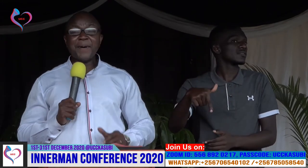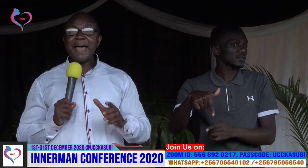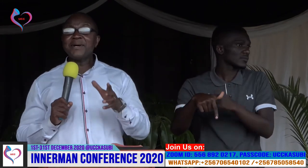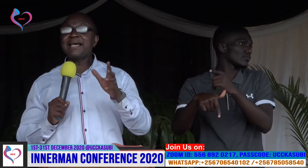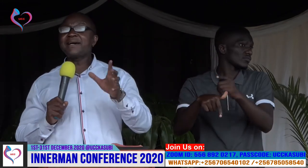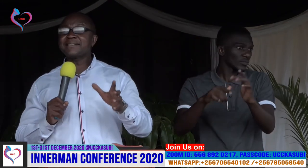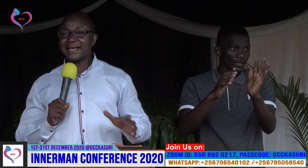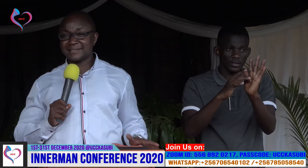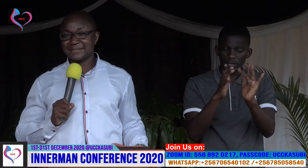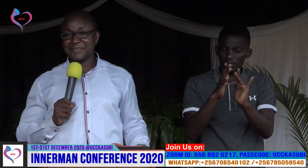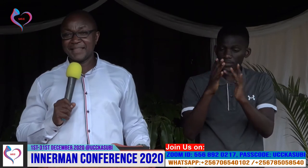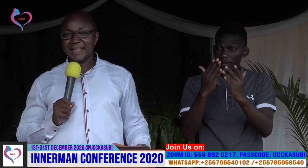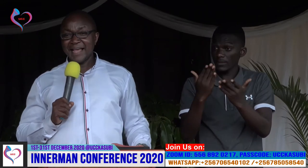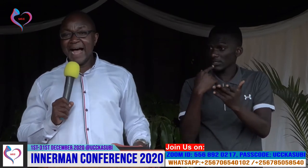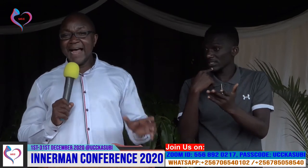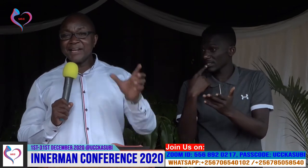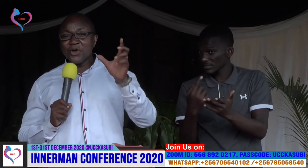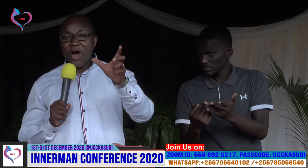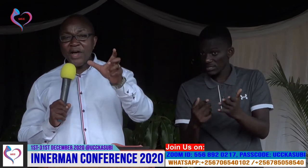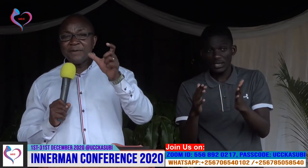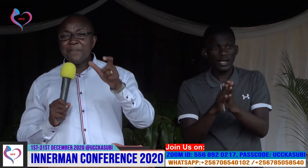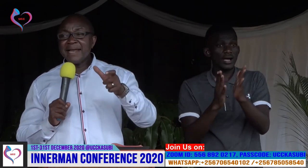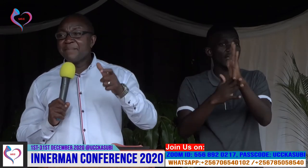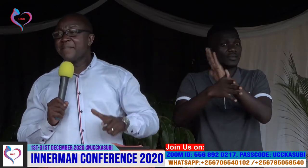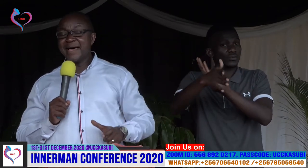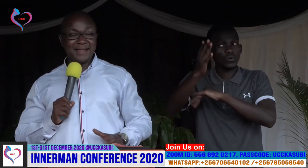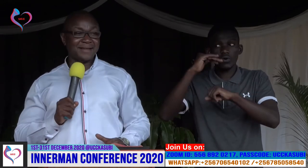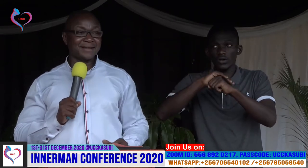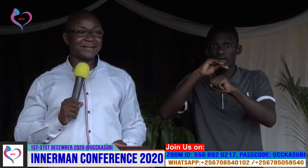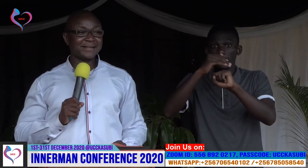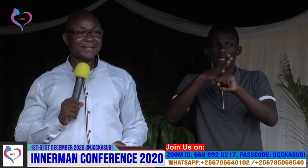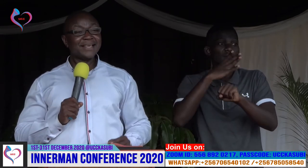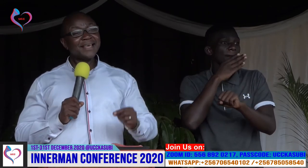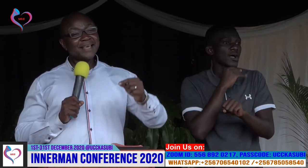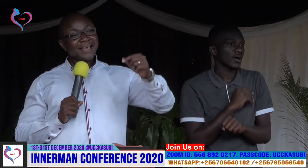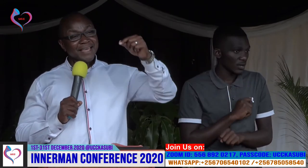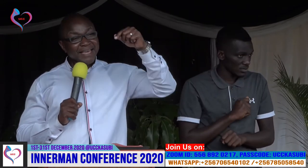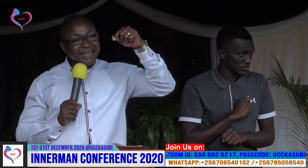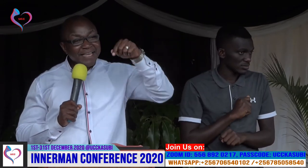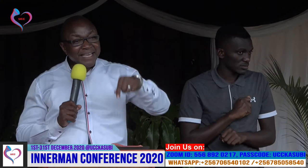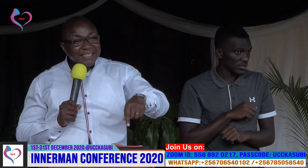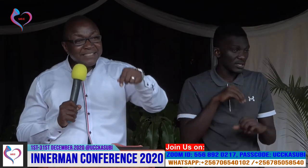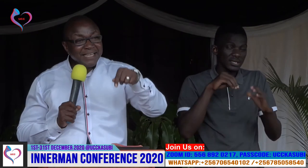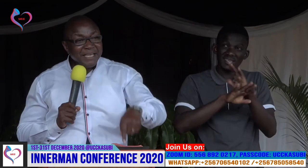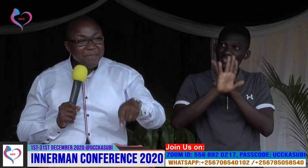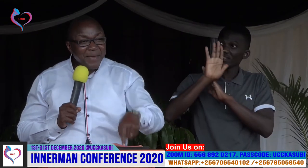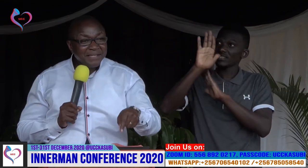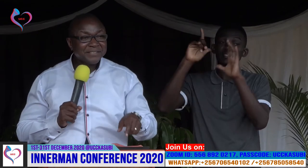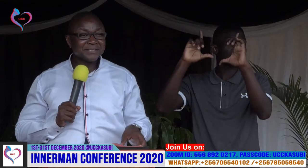27, the Bible tells us, and God made man in his